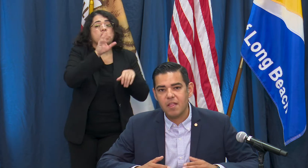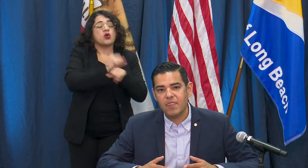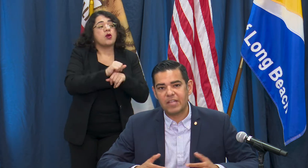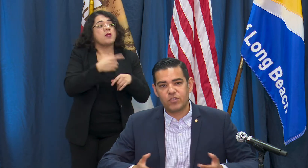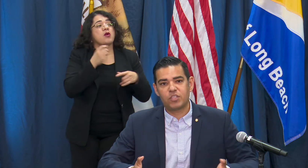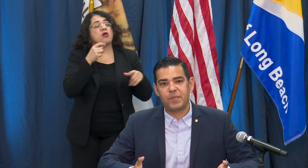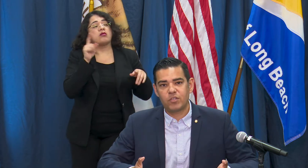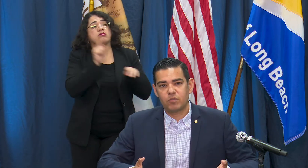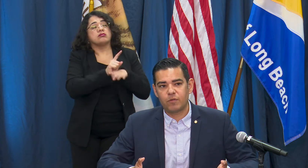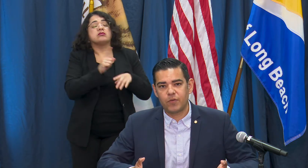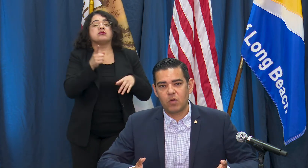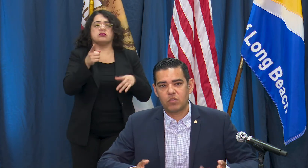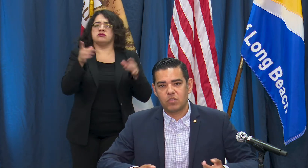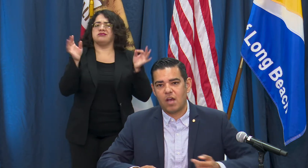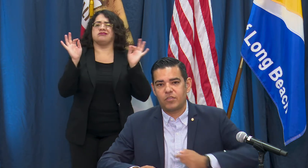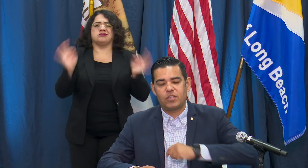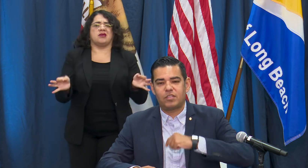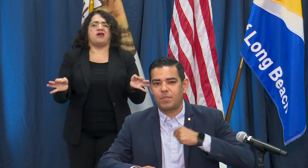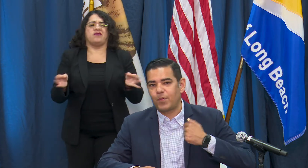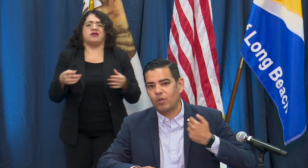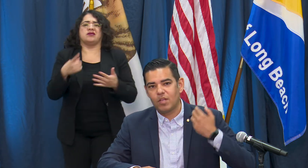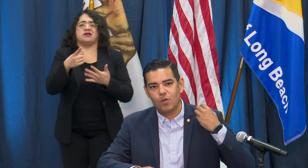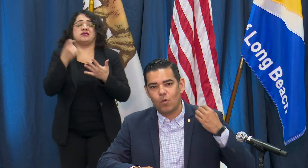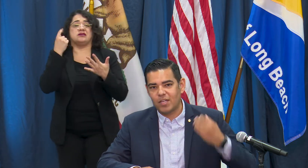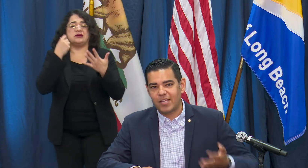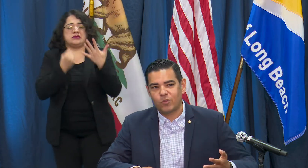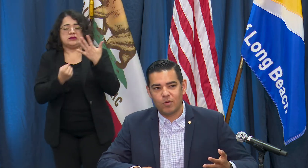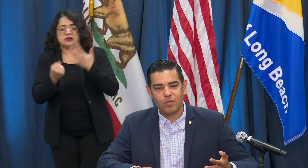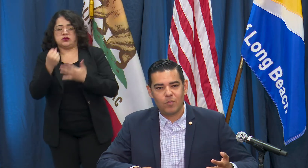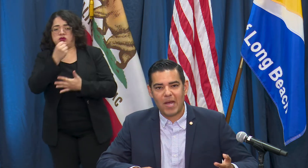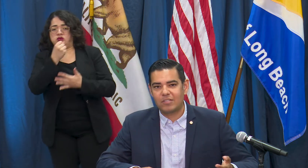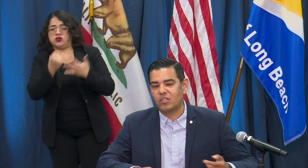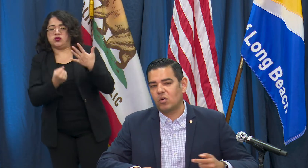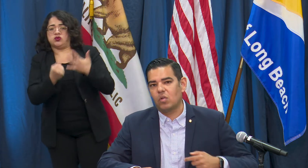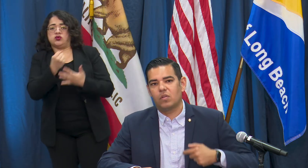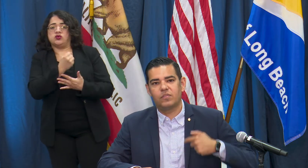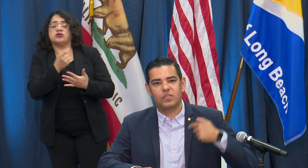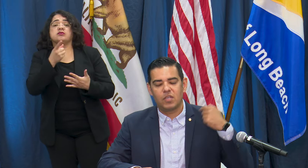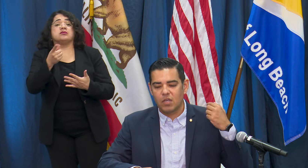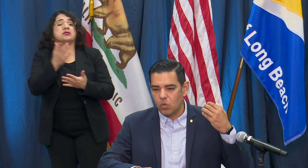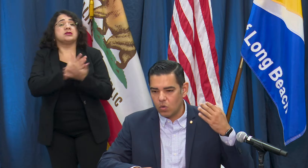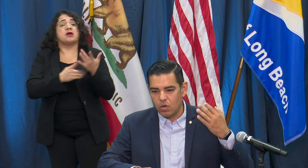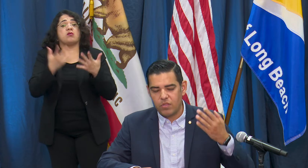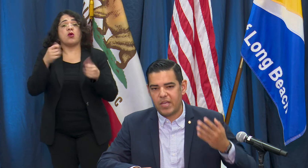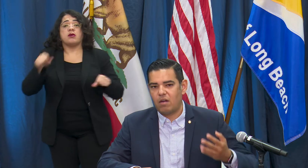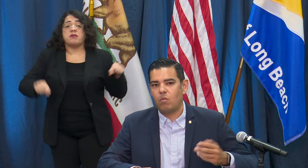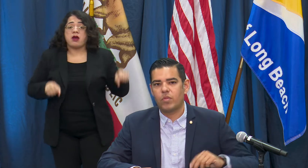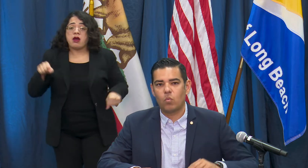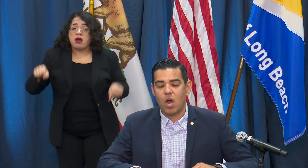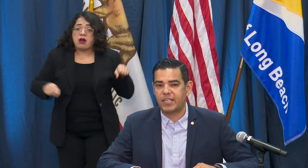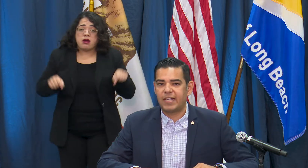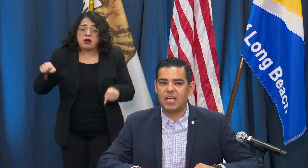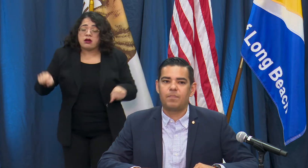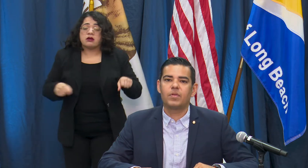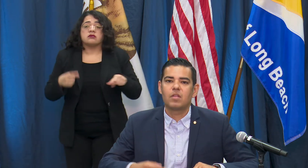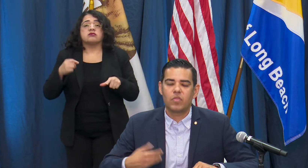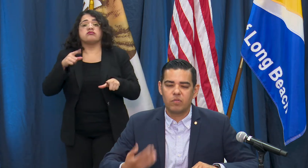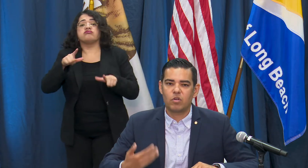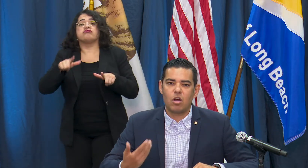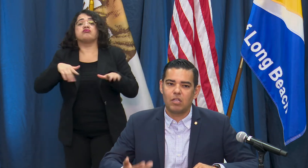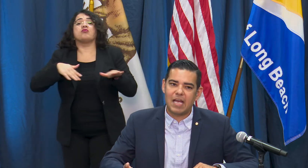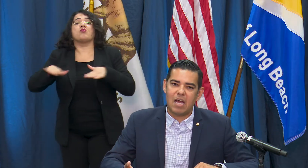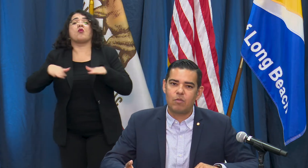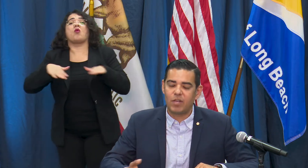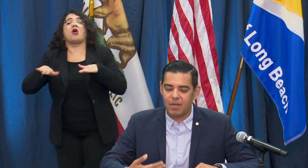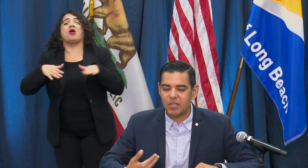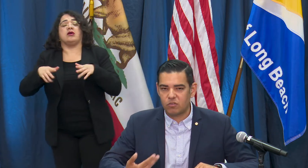so that's an expansion for folks. Obviously, some people want to take their bicycles or they're walking up. Those